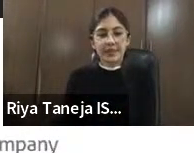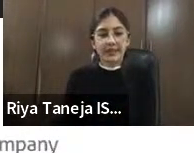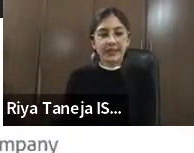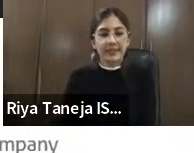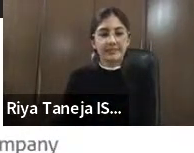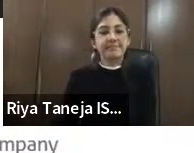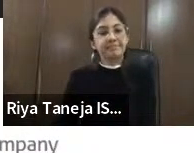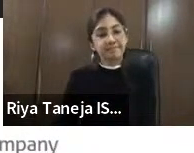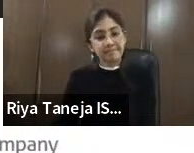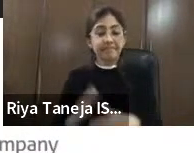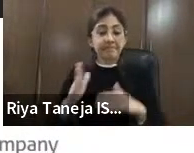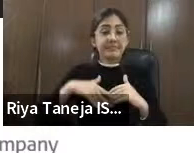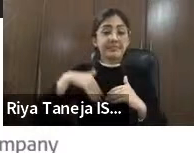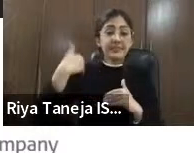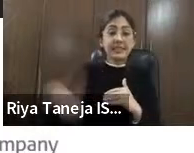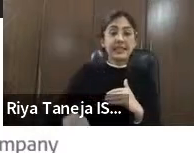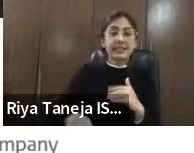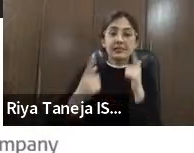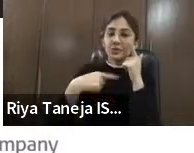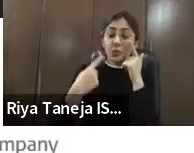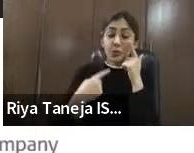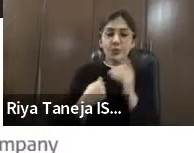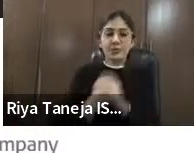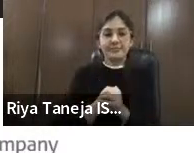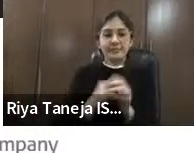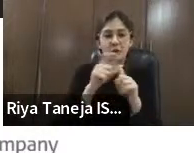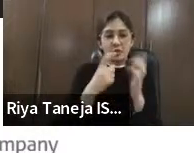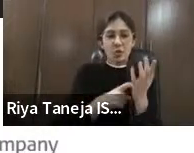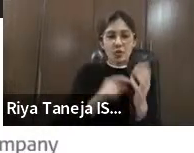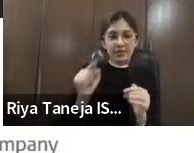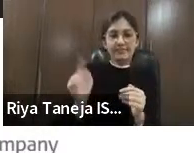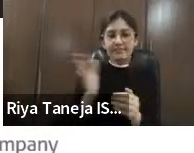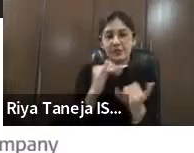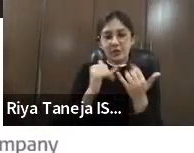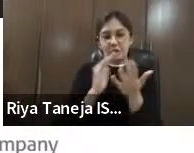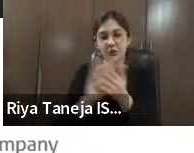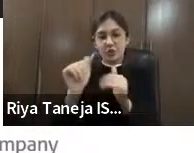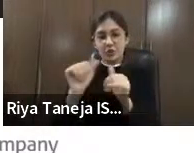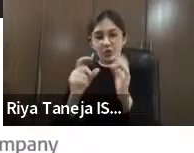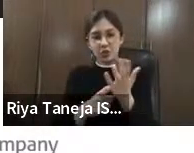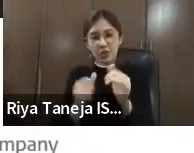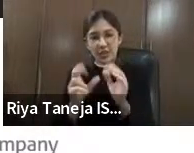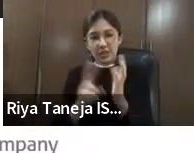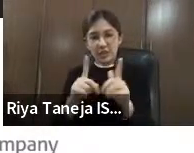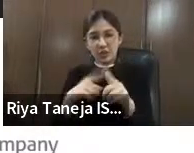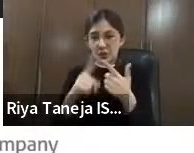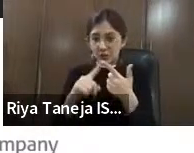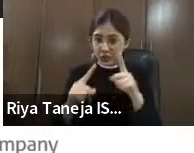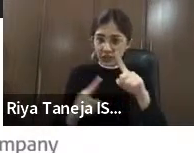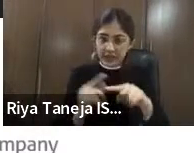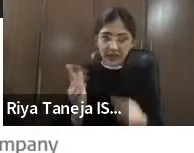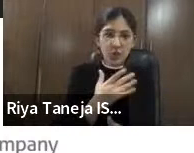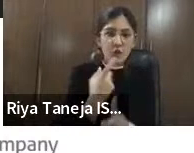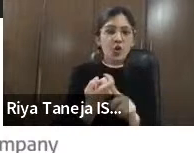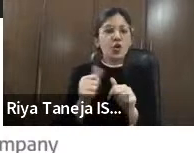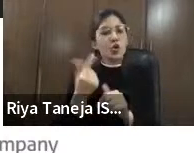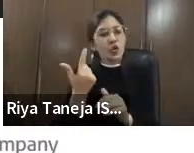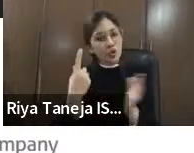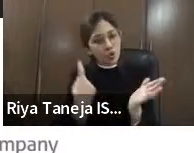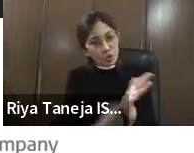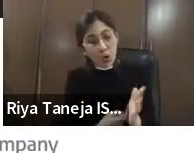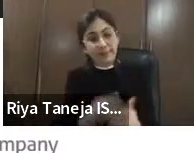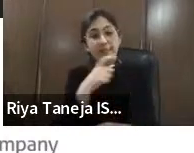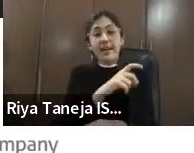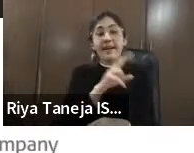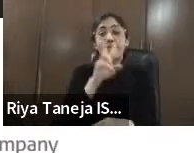The next recipient, friends, is Dr. Sharanjeet Kaur, Vice President and Chairperson,